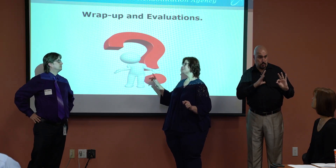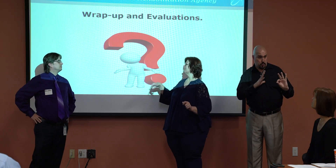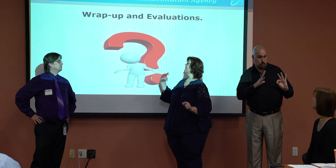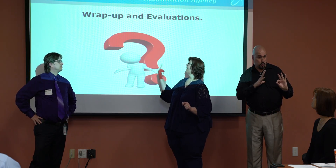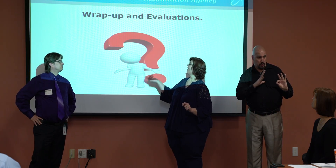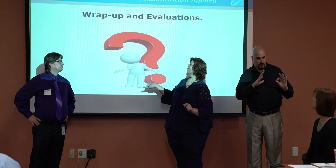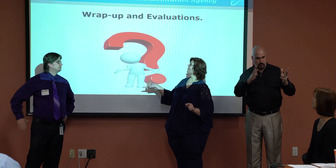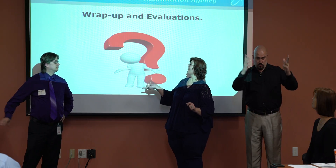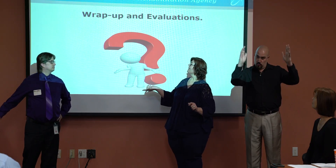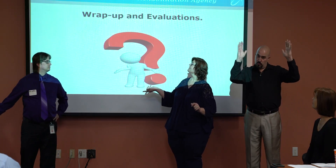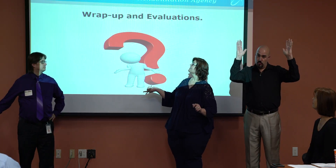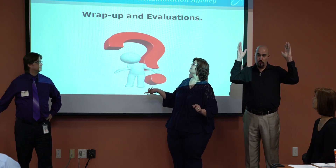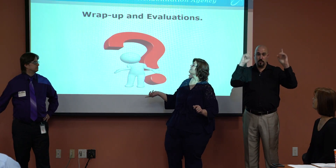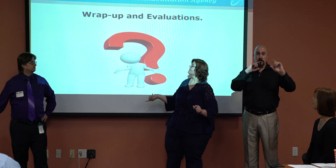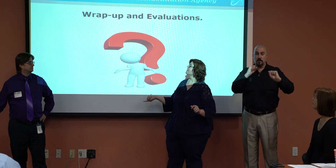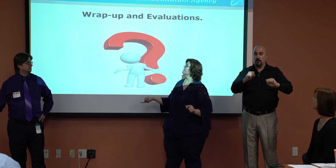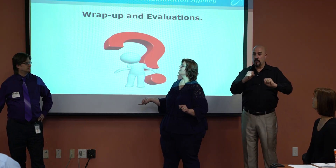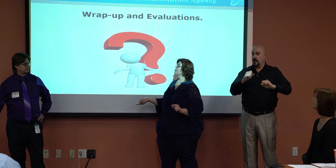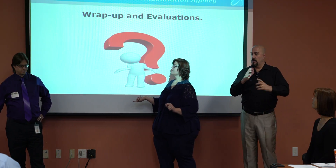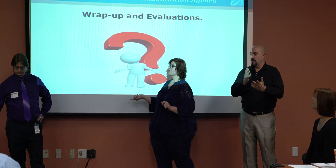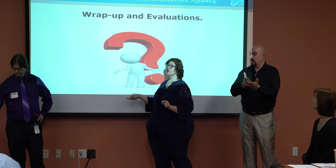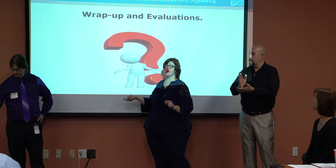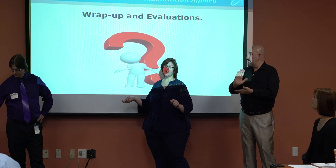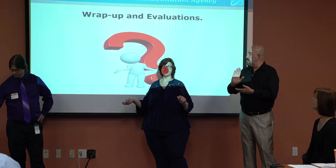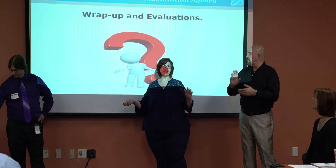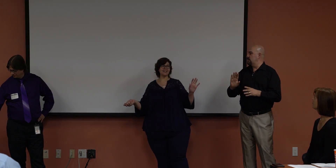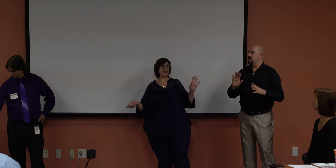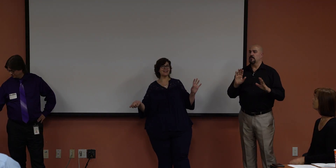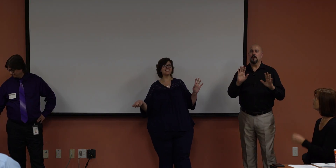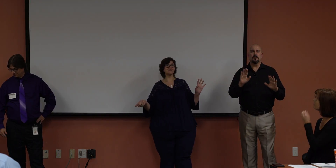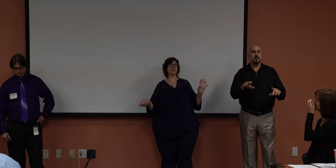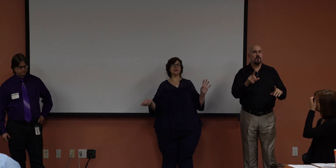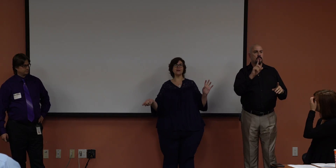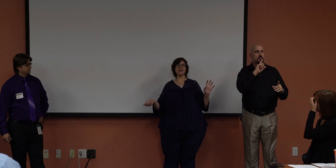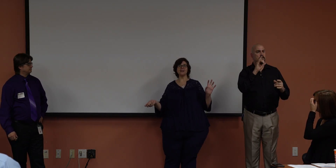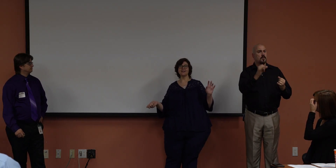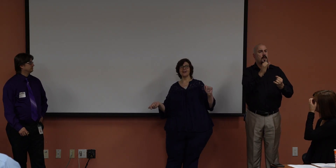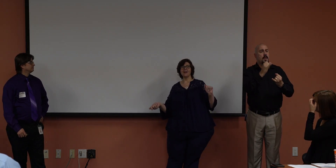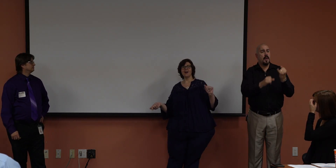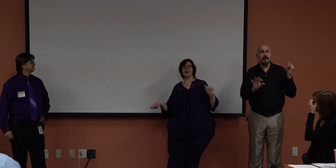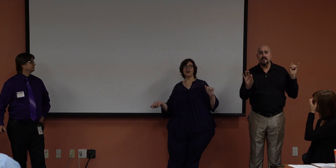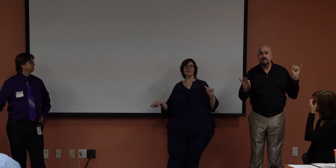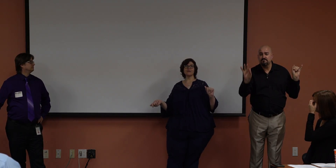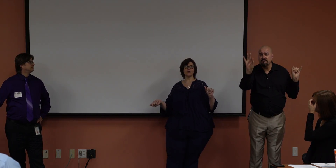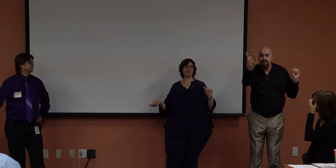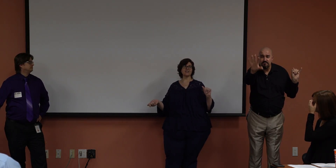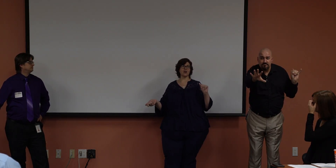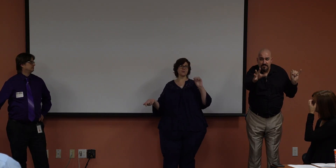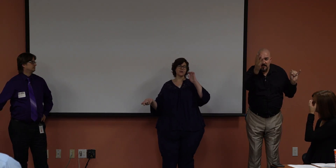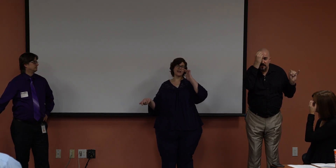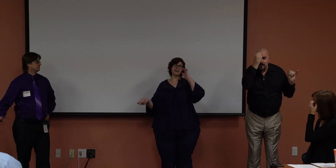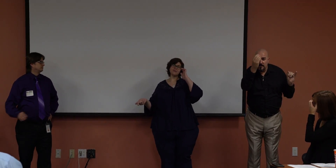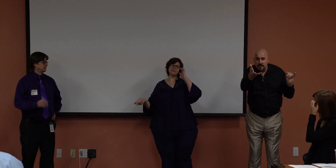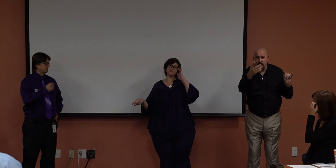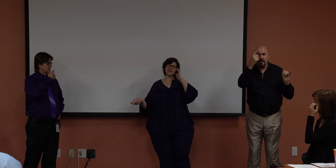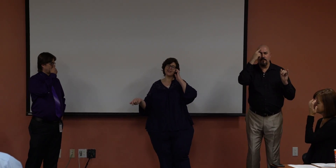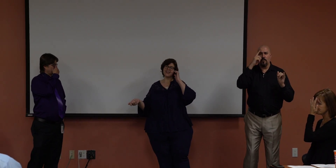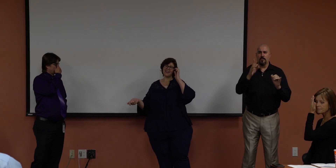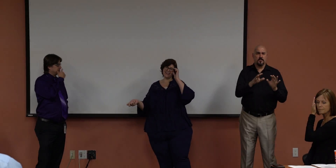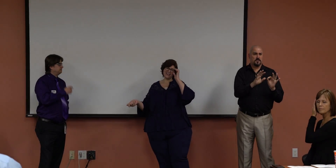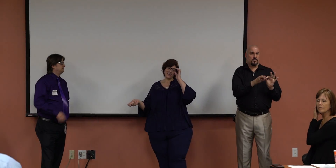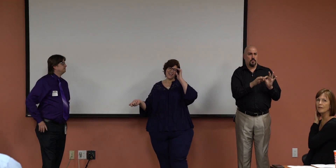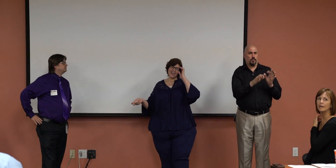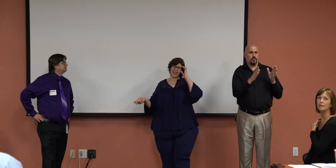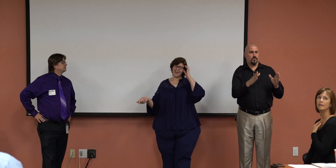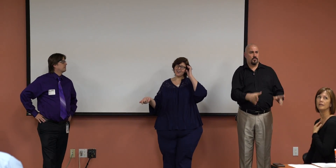Woo-hoo. All right. So the last freebie for interpreting